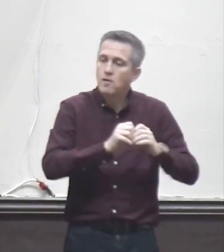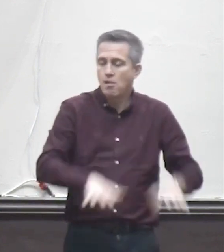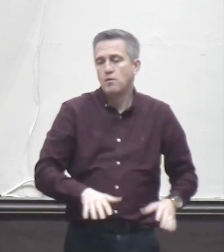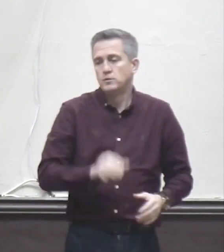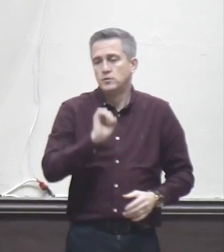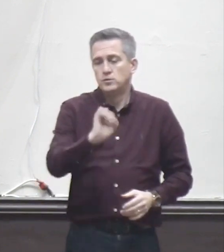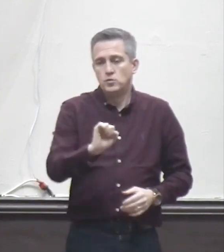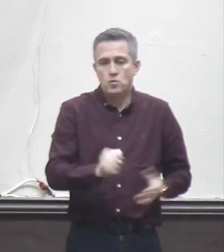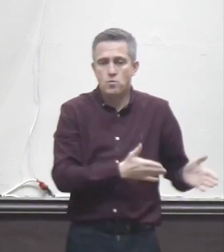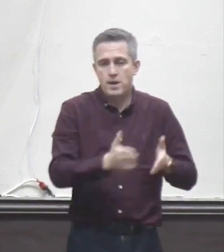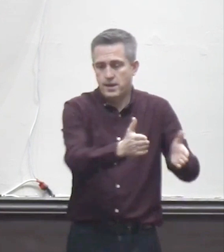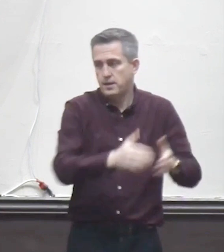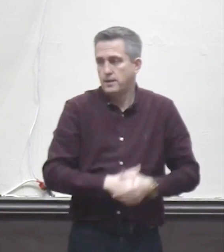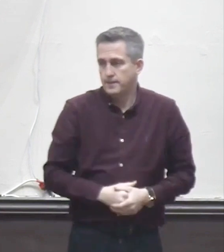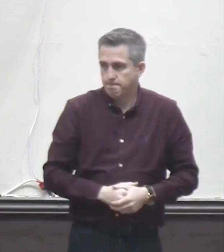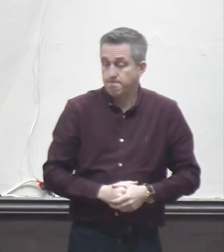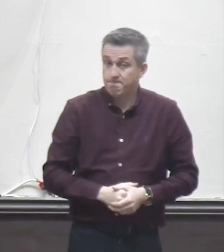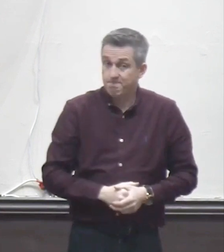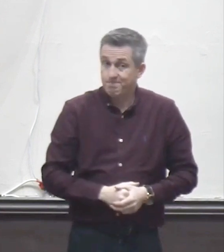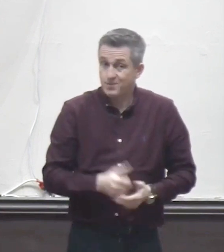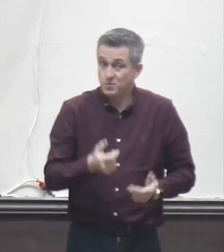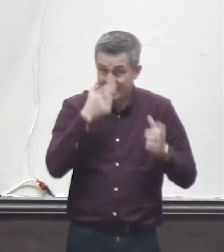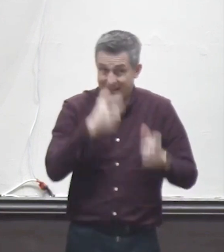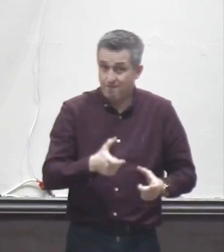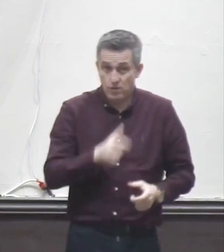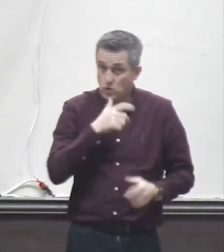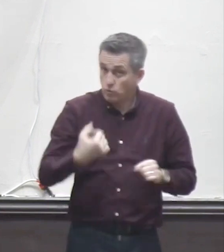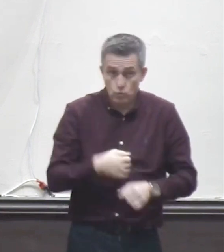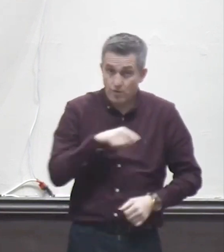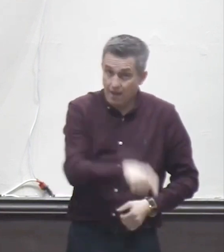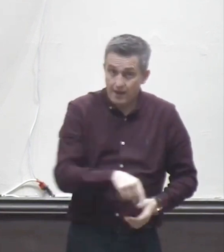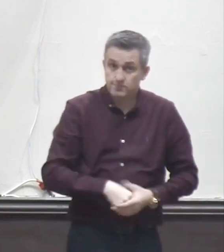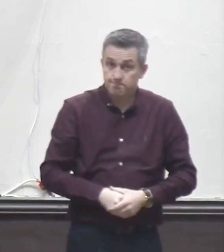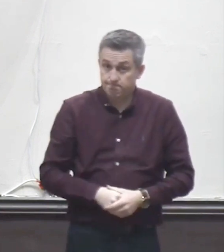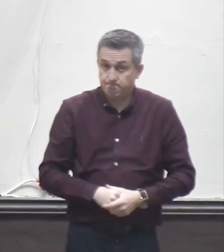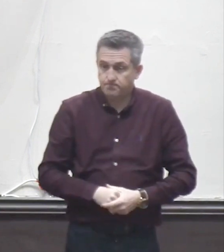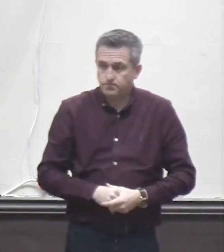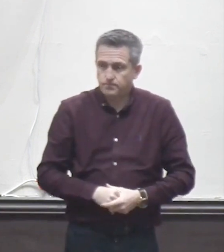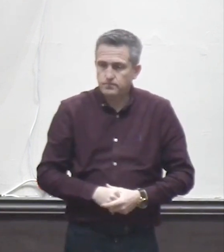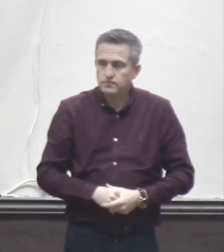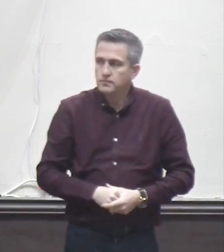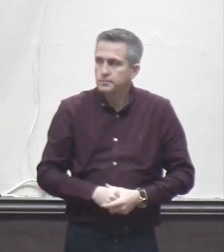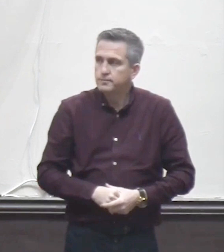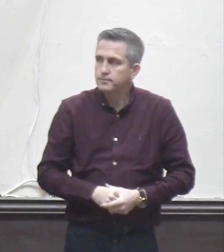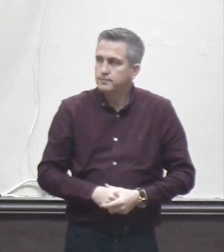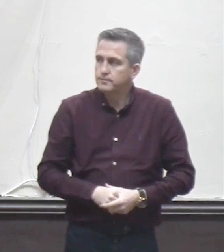of it. And this is a very dangerous matter. Now, we move on to